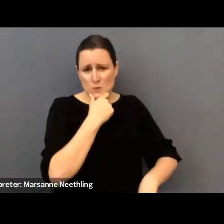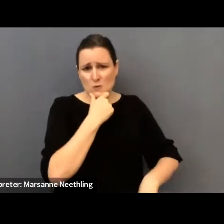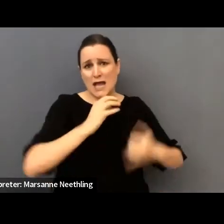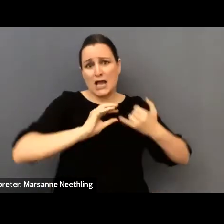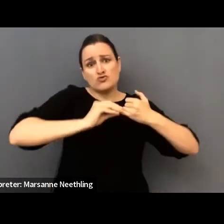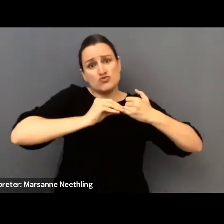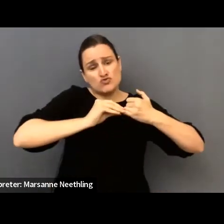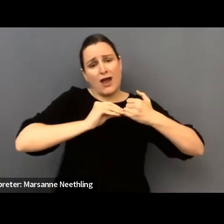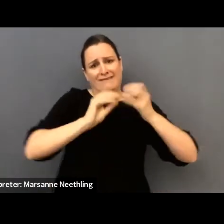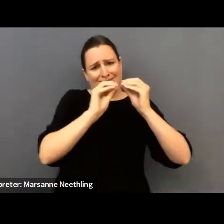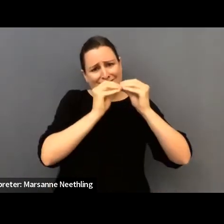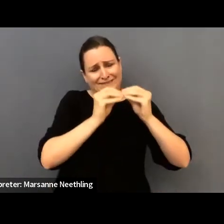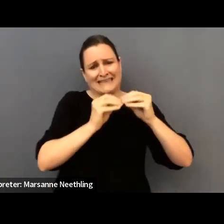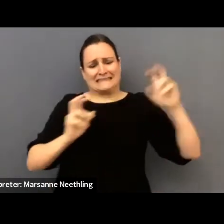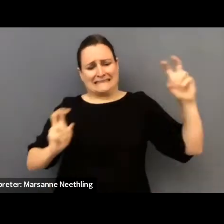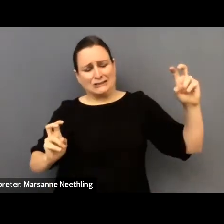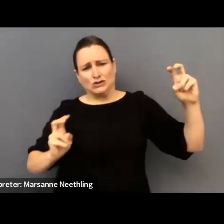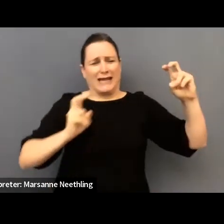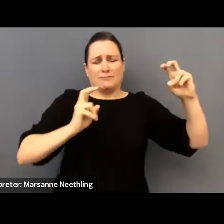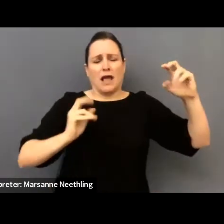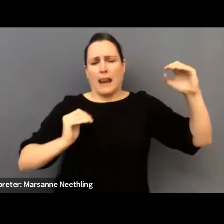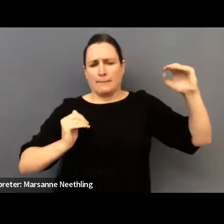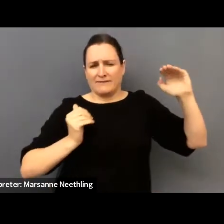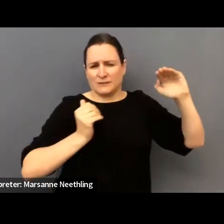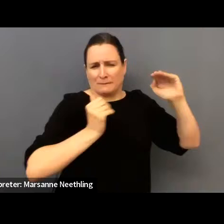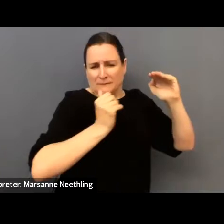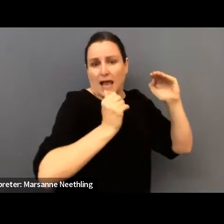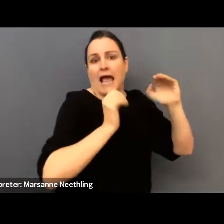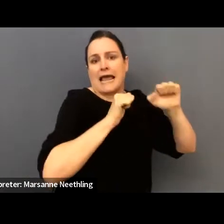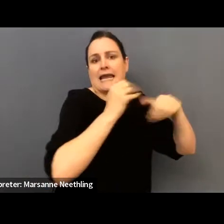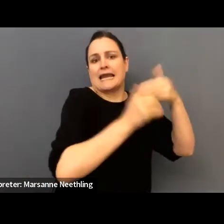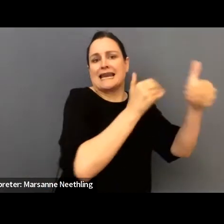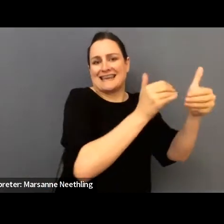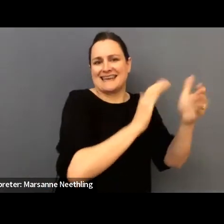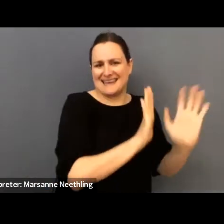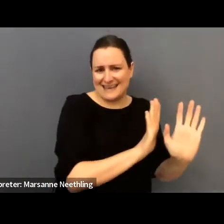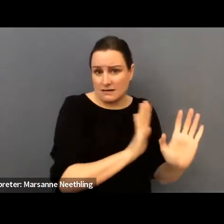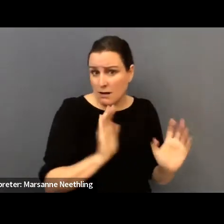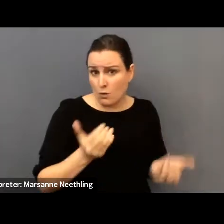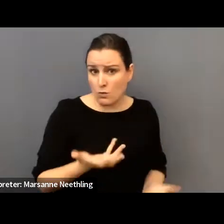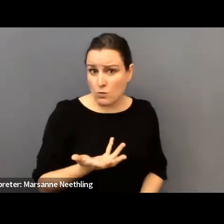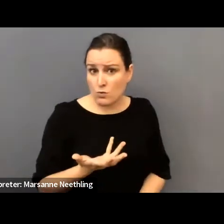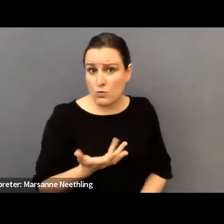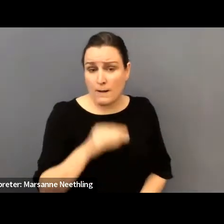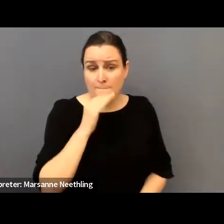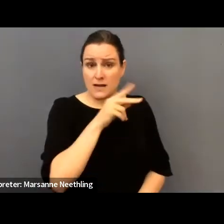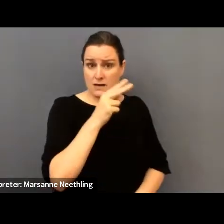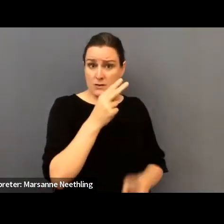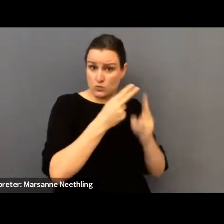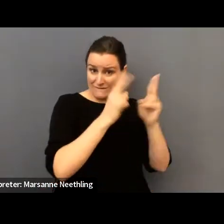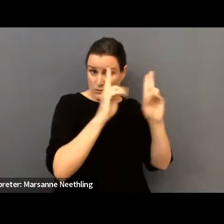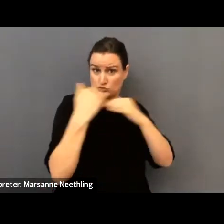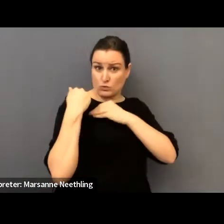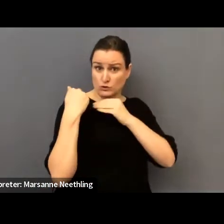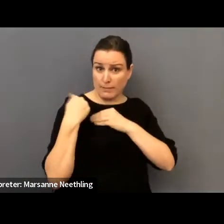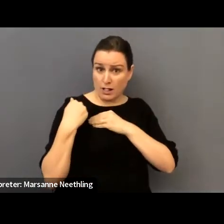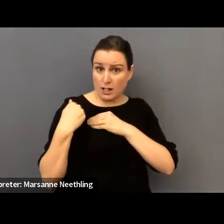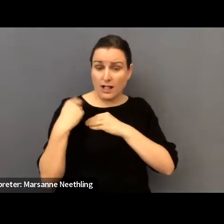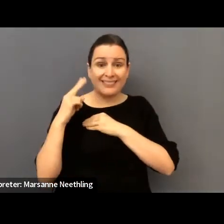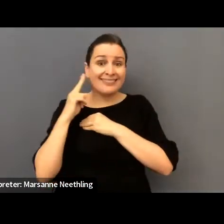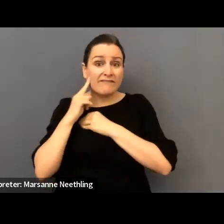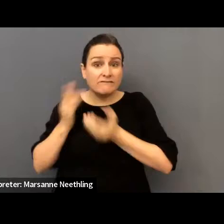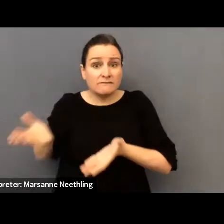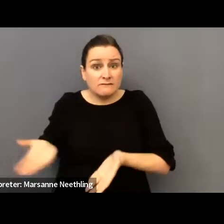other disabilities as well, because there's gaps there as well. Is it higher education institutions' responsibility to